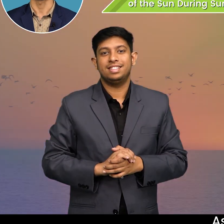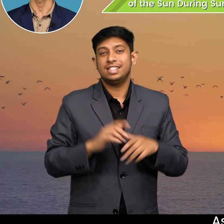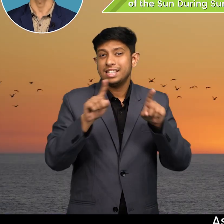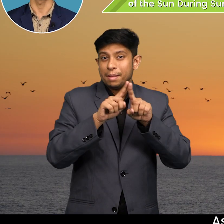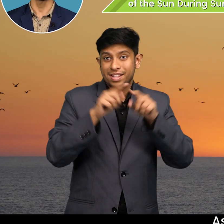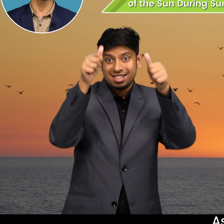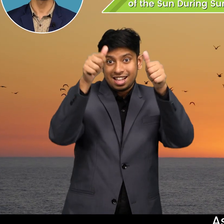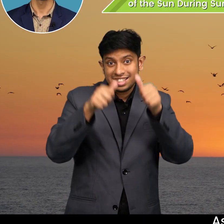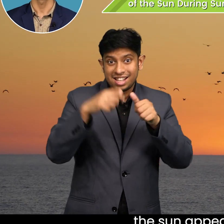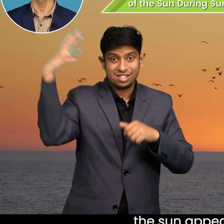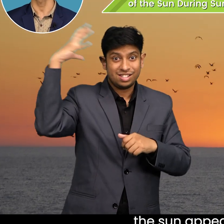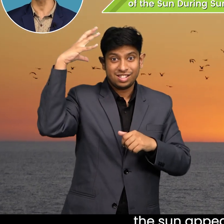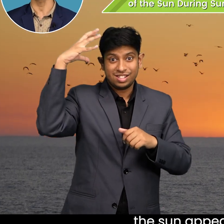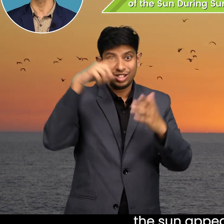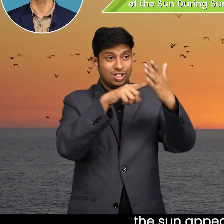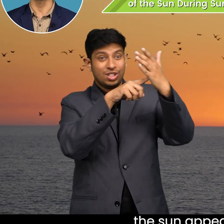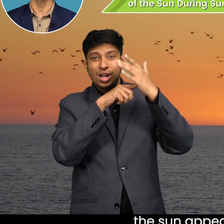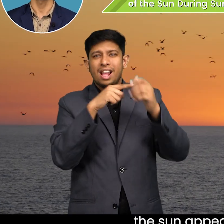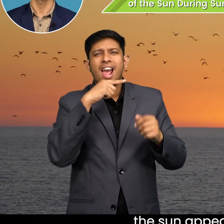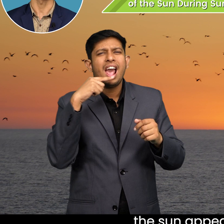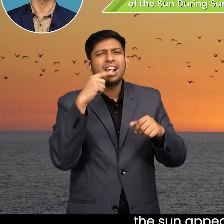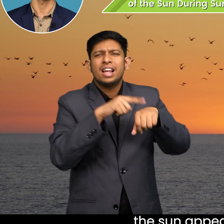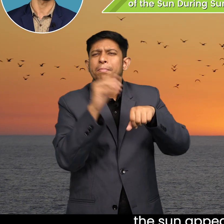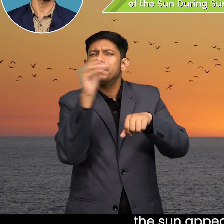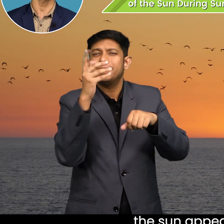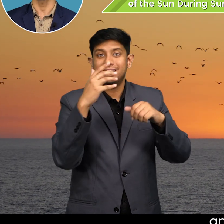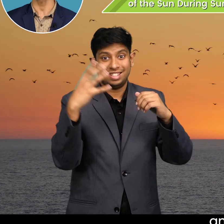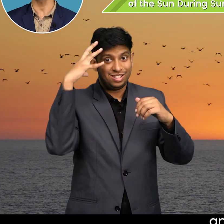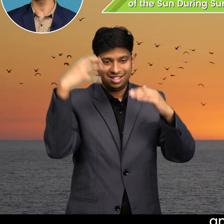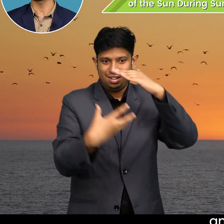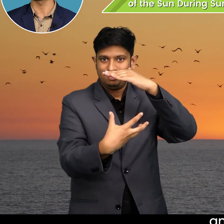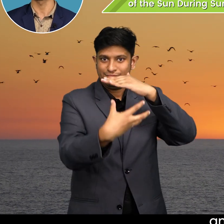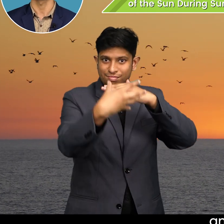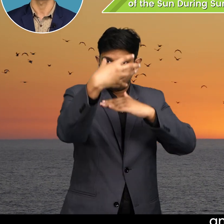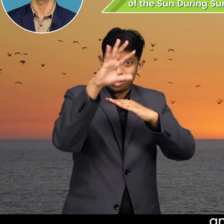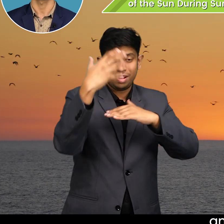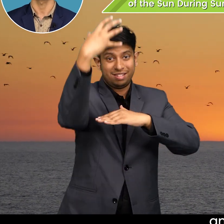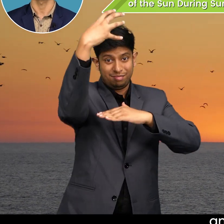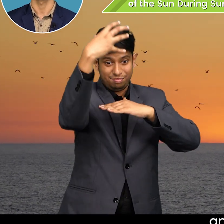As a result, the sun appears red during sunrise and sunset.